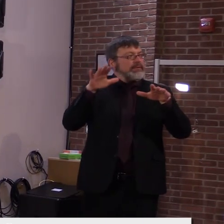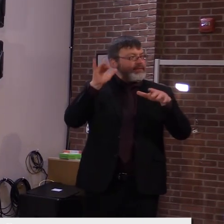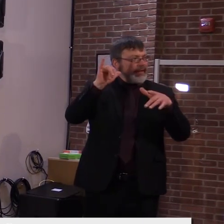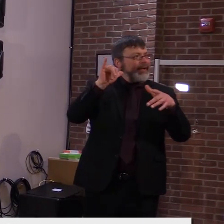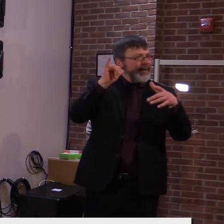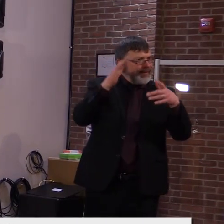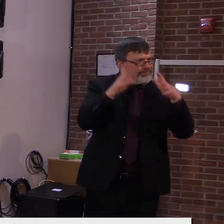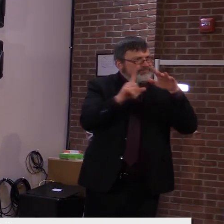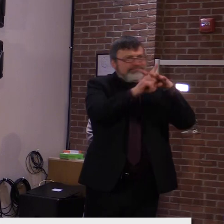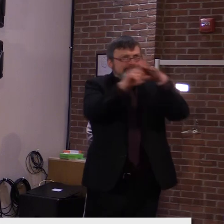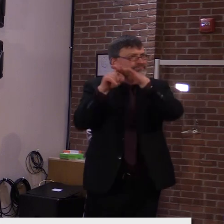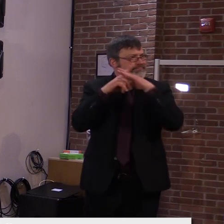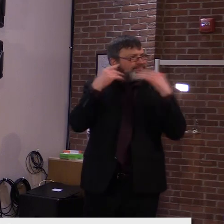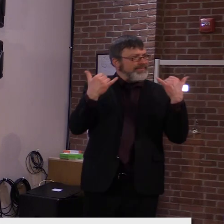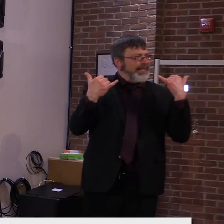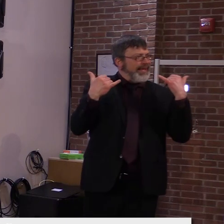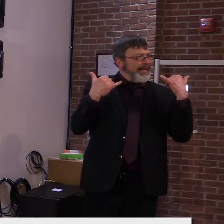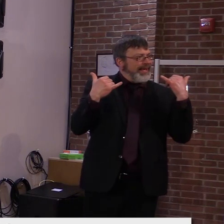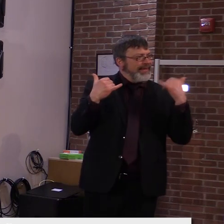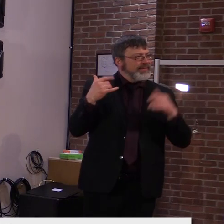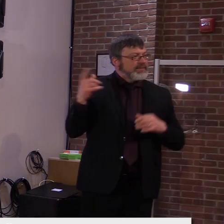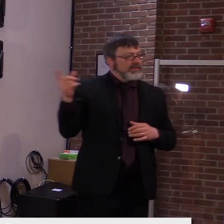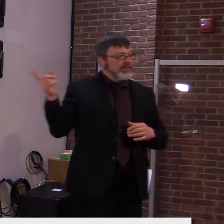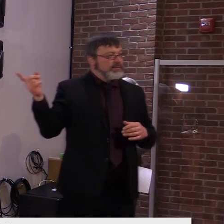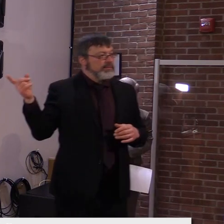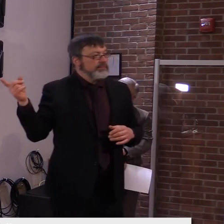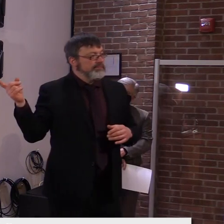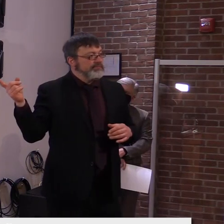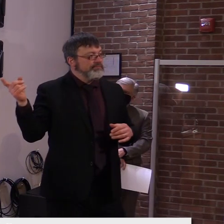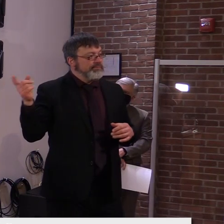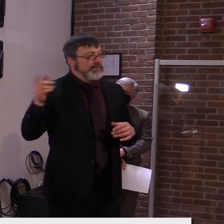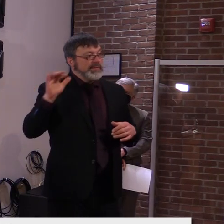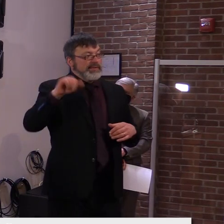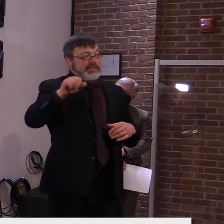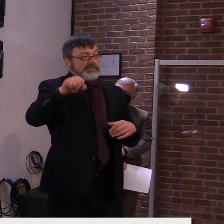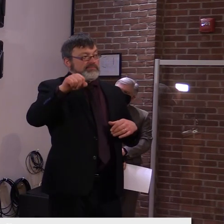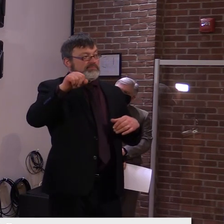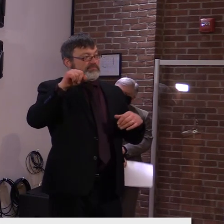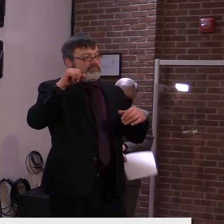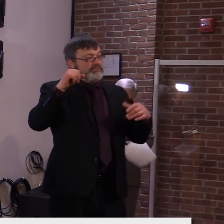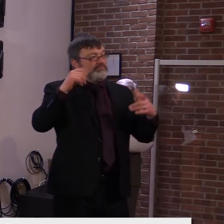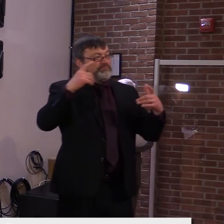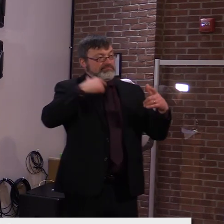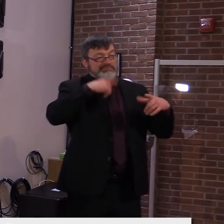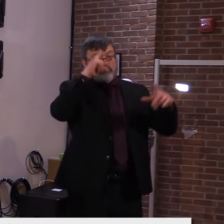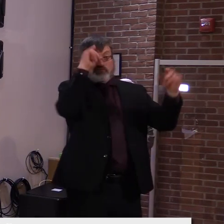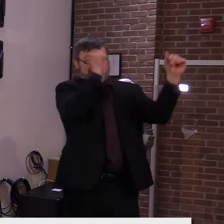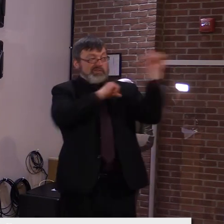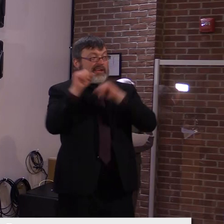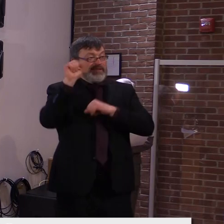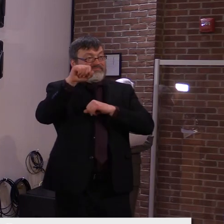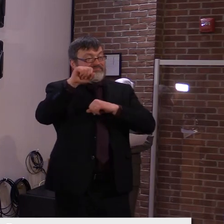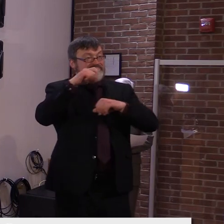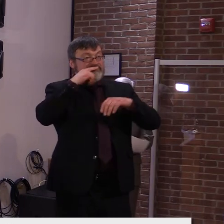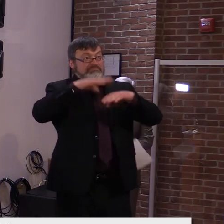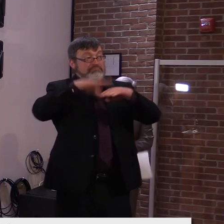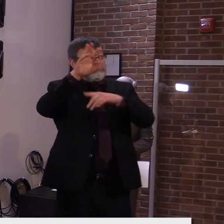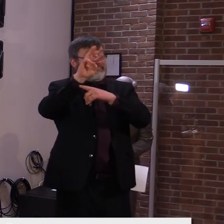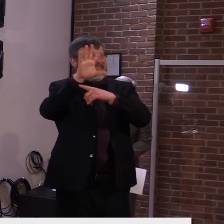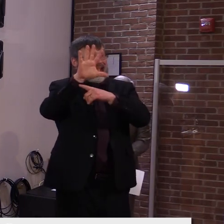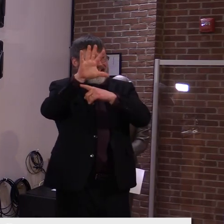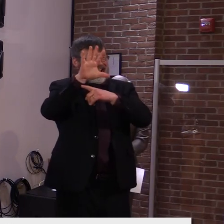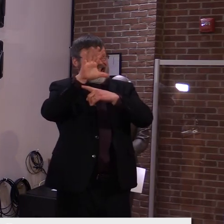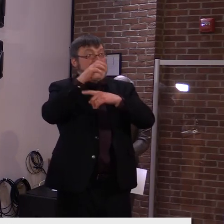death. We're just getting through that age group as we speak. We're moving on to those with the